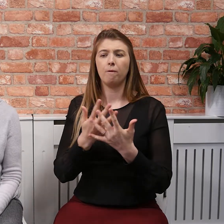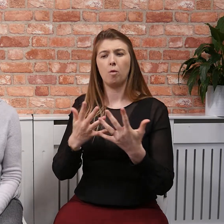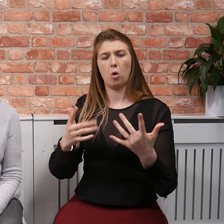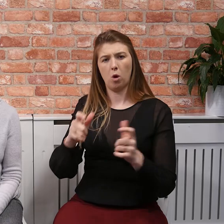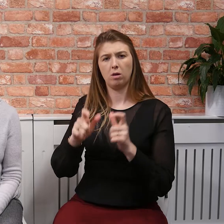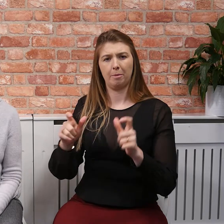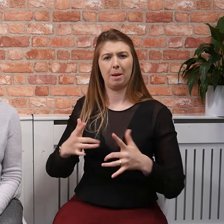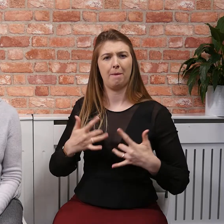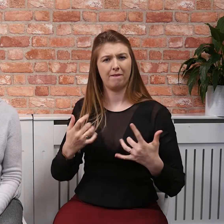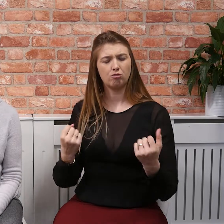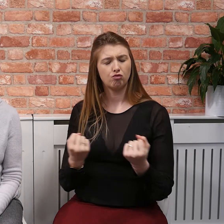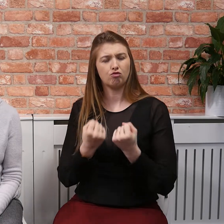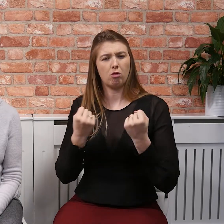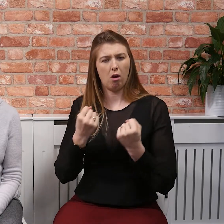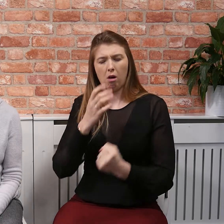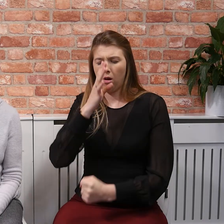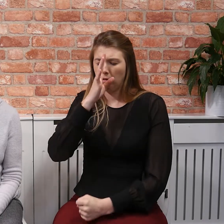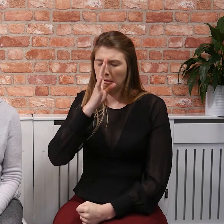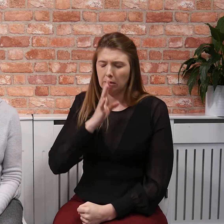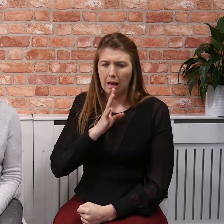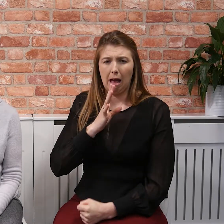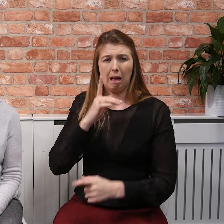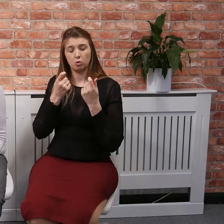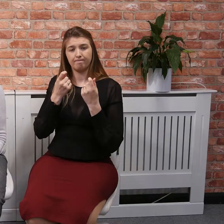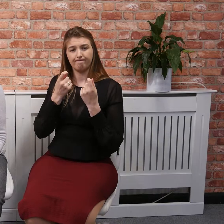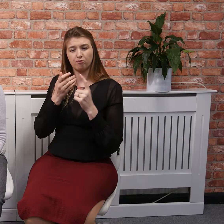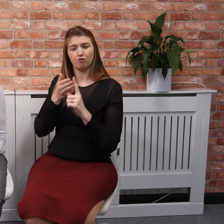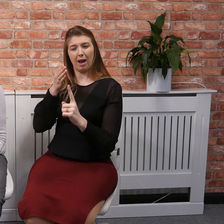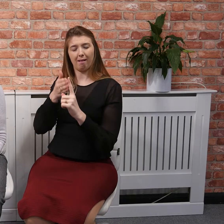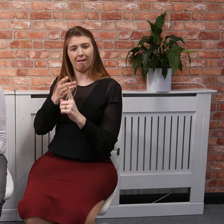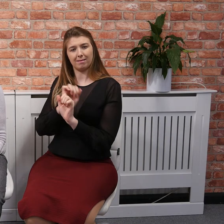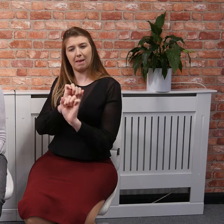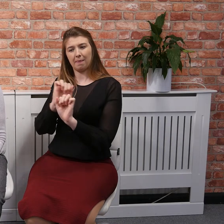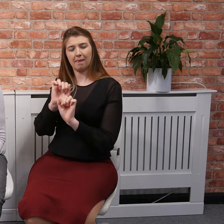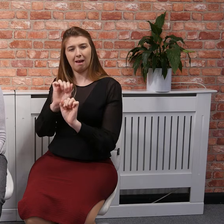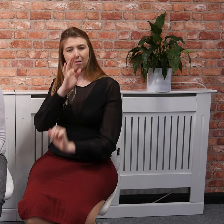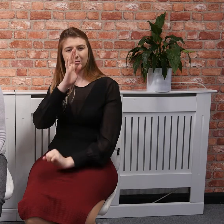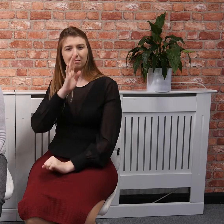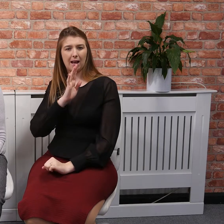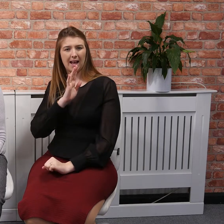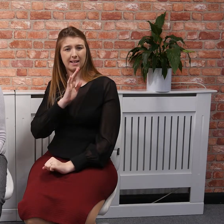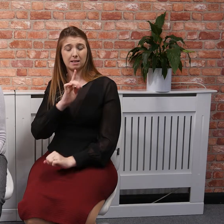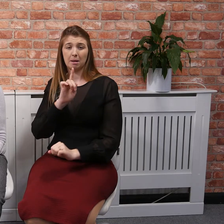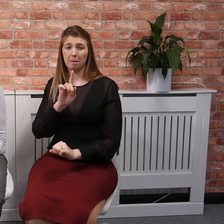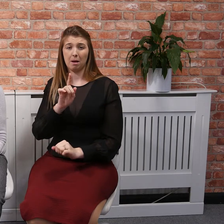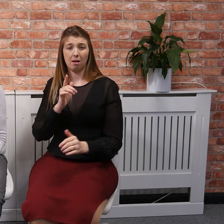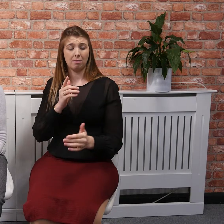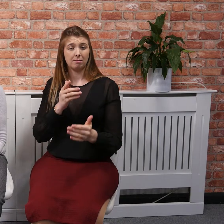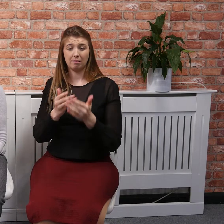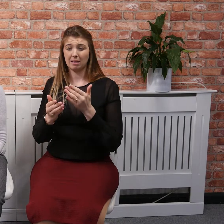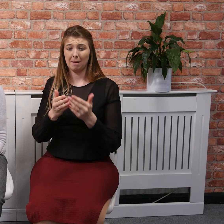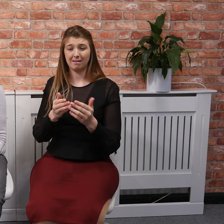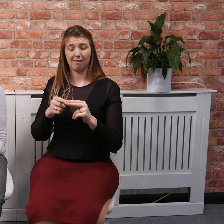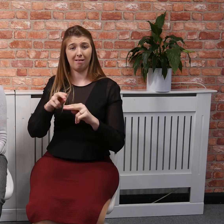sadness. They may cry a lot. It doesn't necessarily make a difference if it was a very